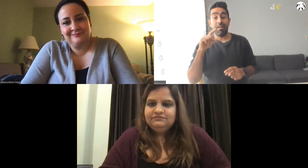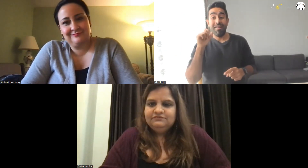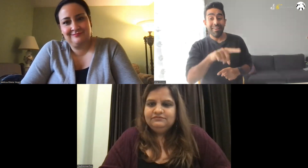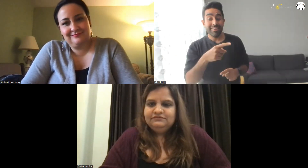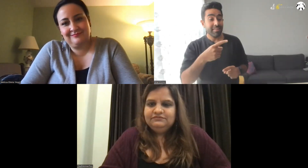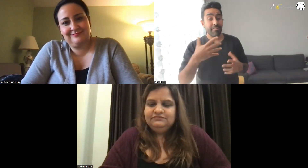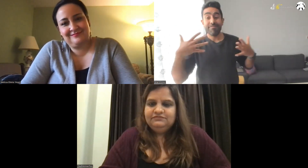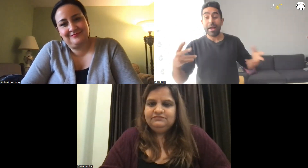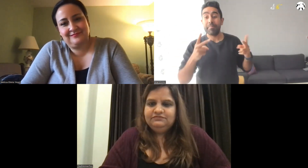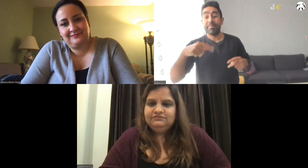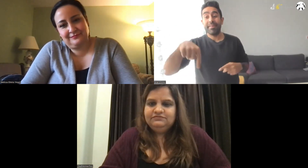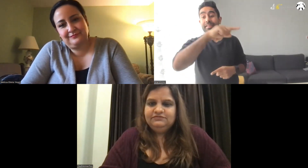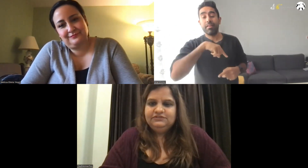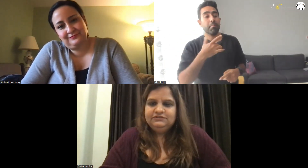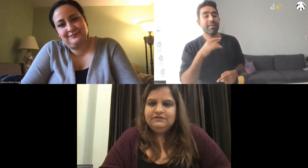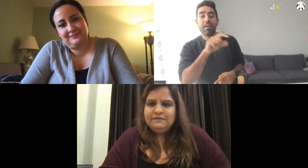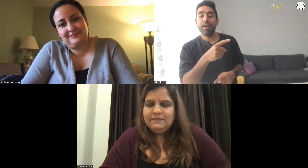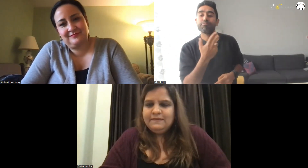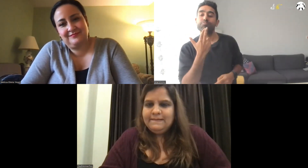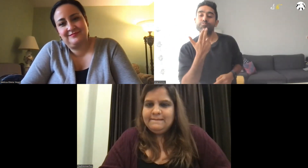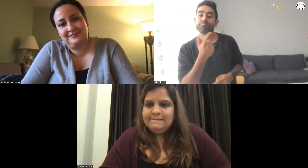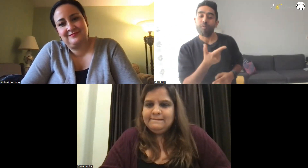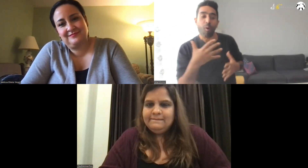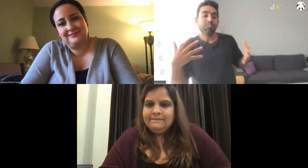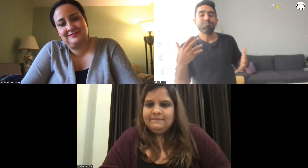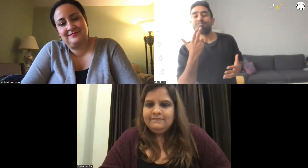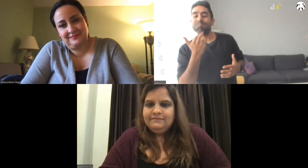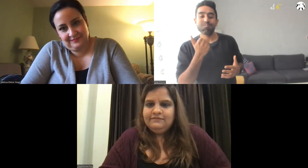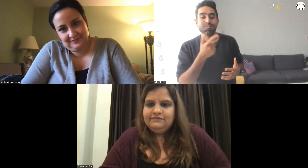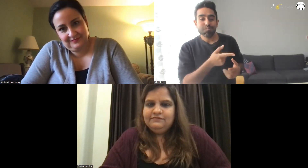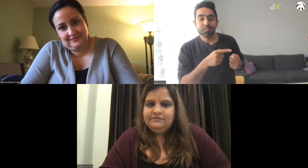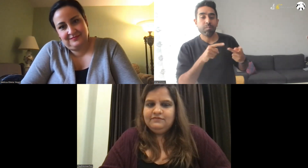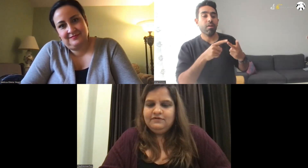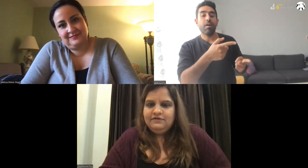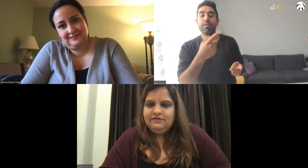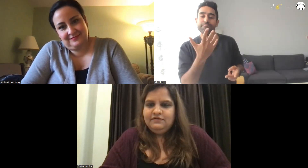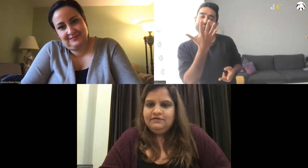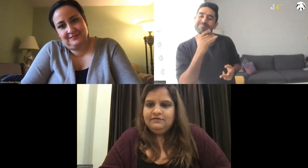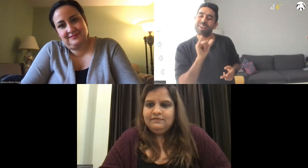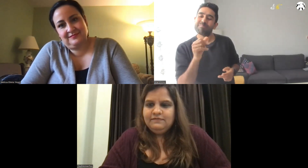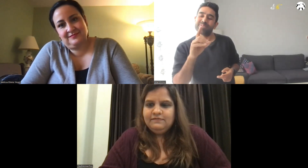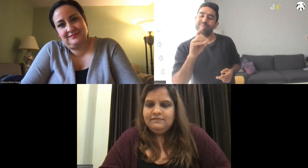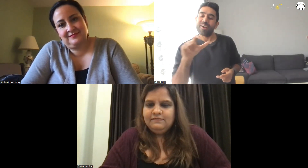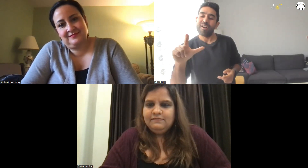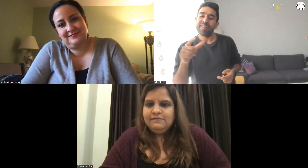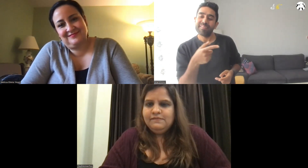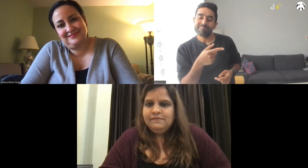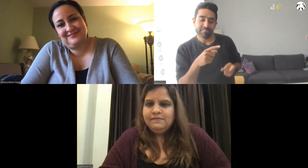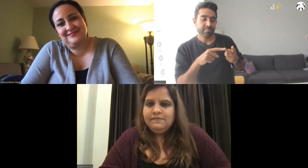But are those words good, or they're more of an insult? They'll say you're cute, you